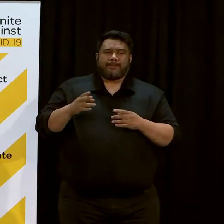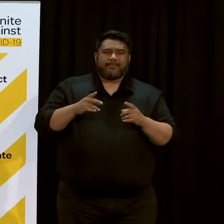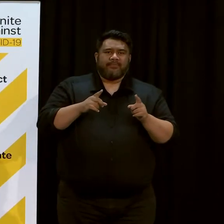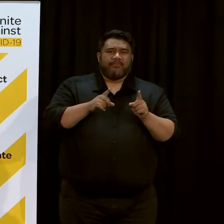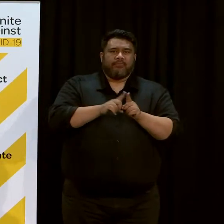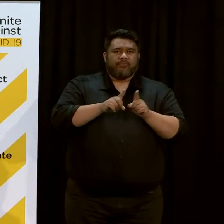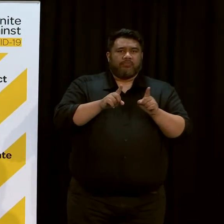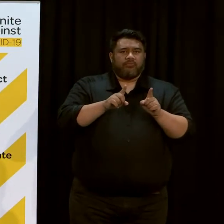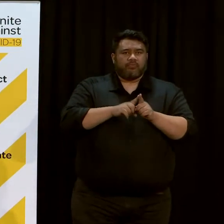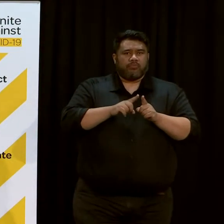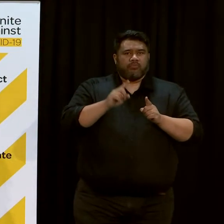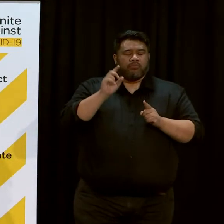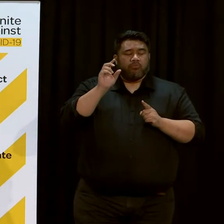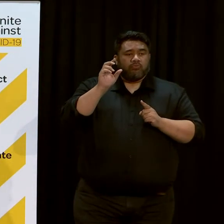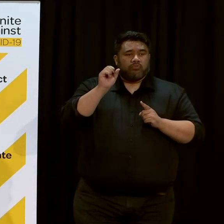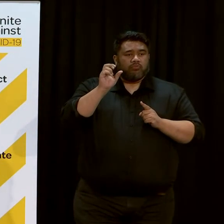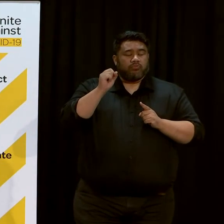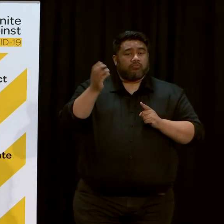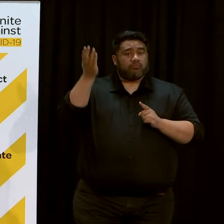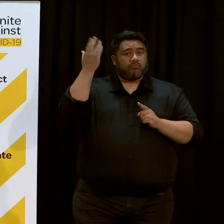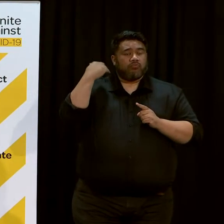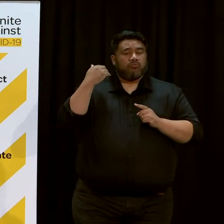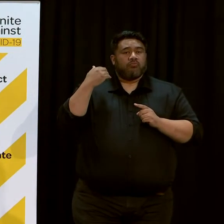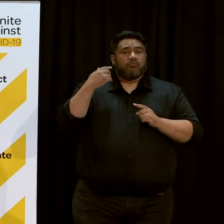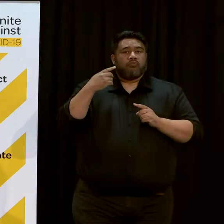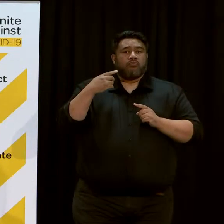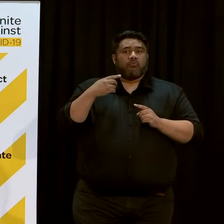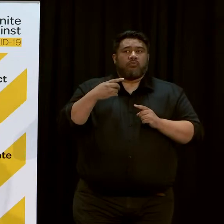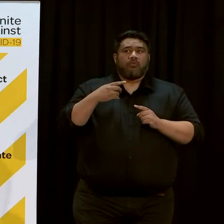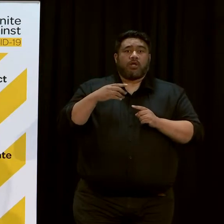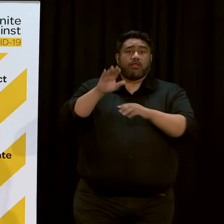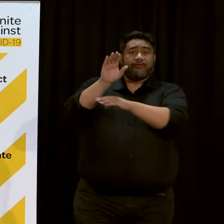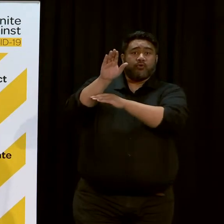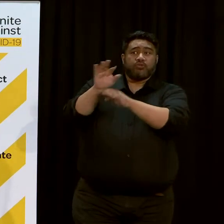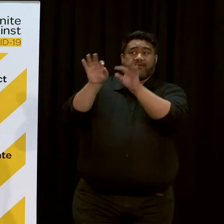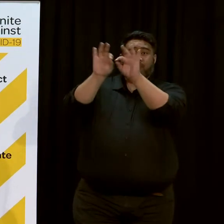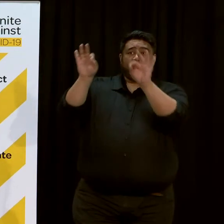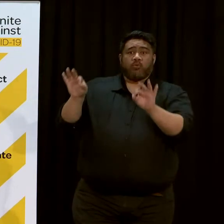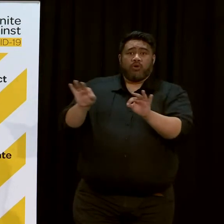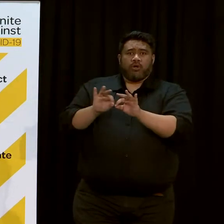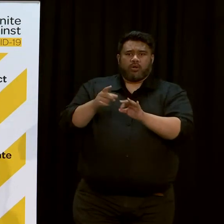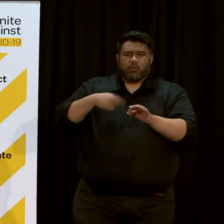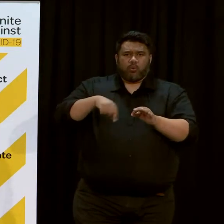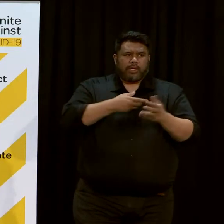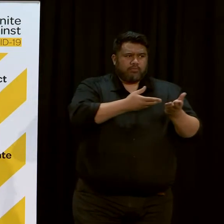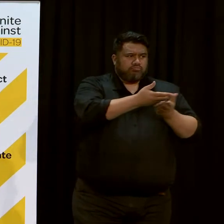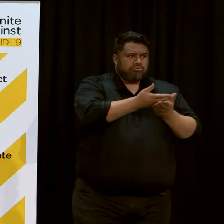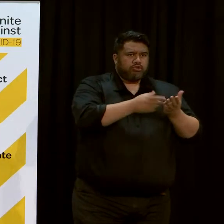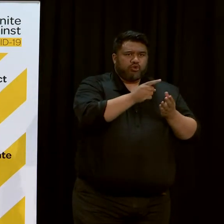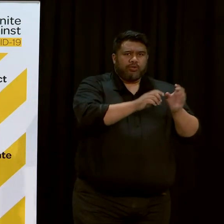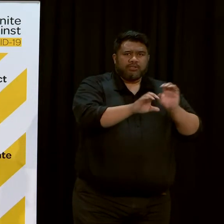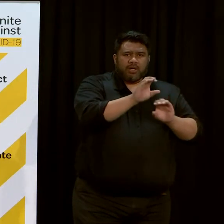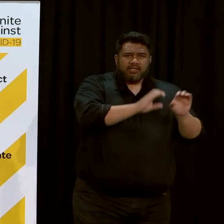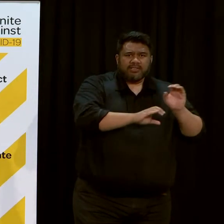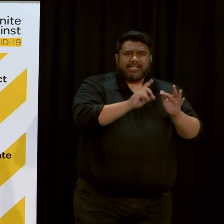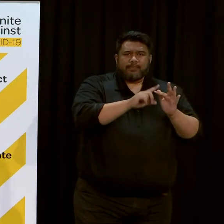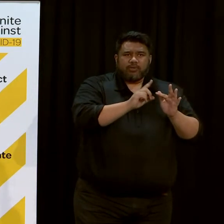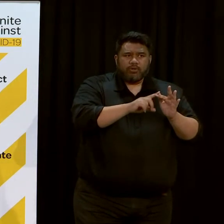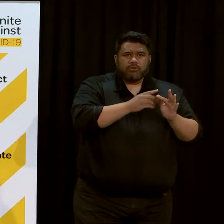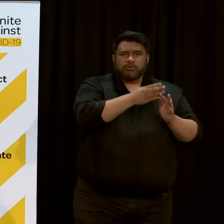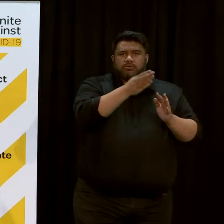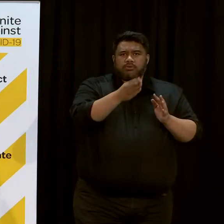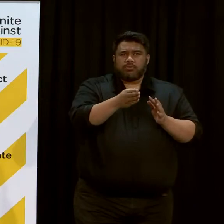a session where we've canvassed some of the future framework with public health experts and epidemiologists as part of that.